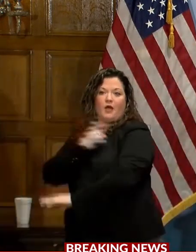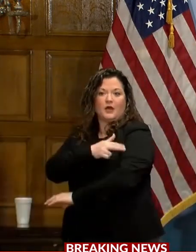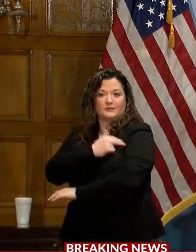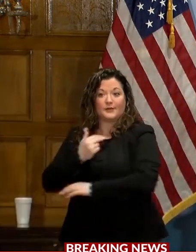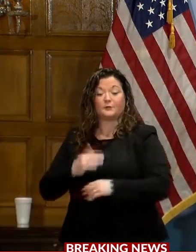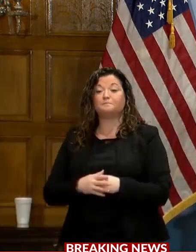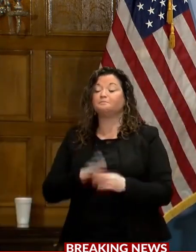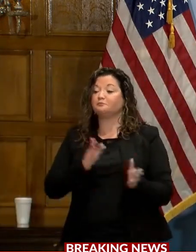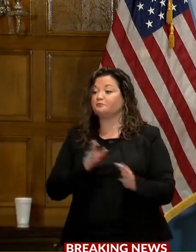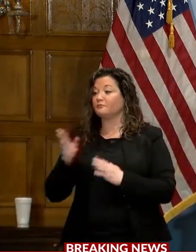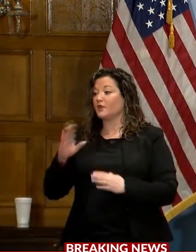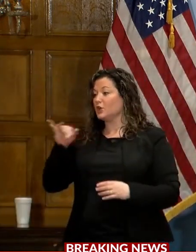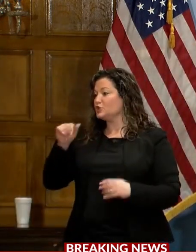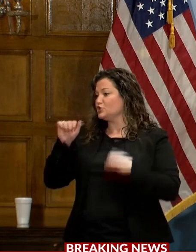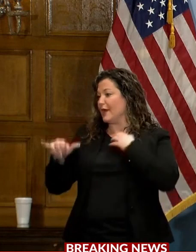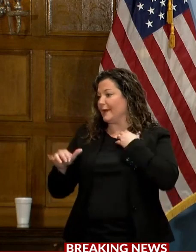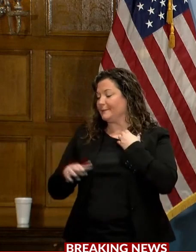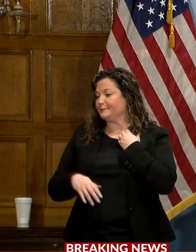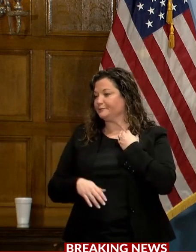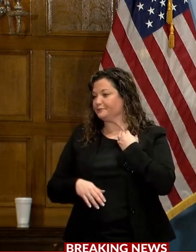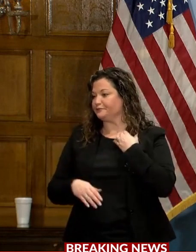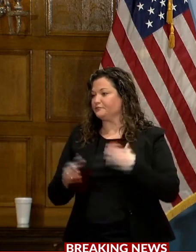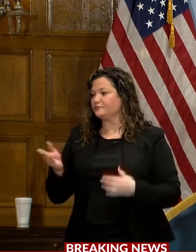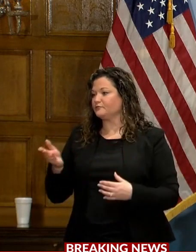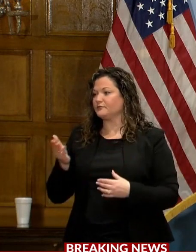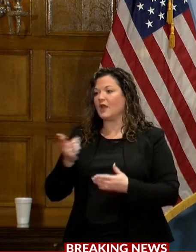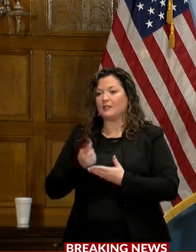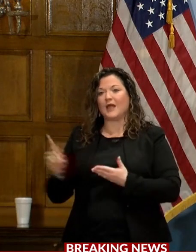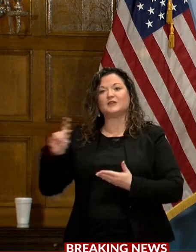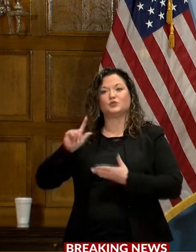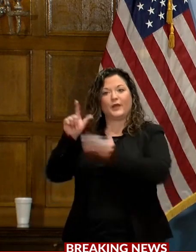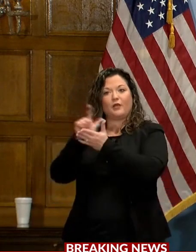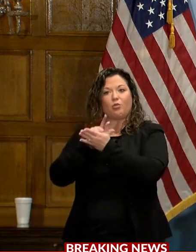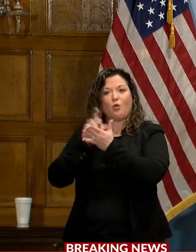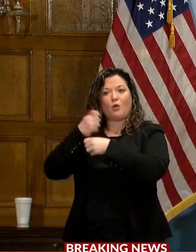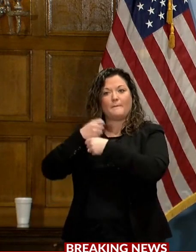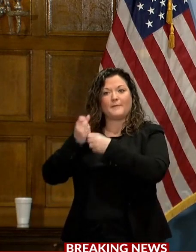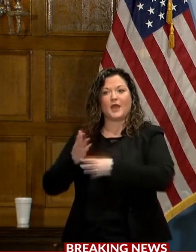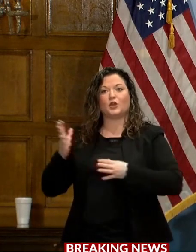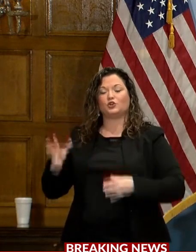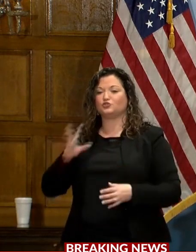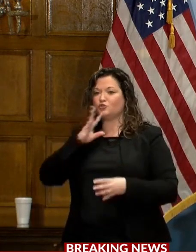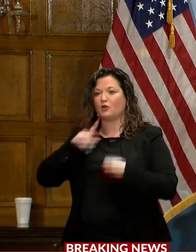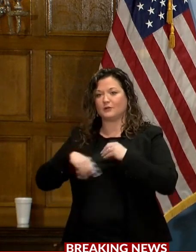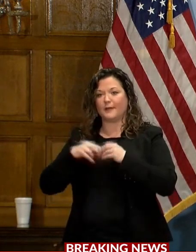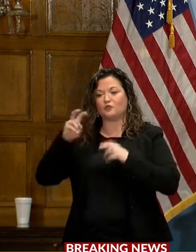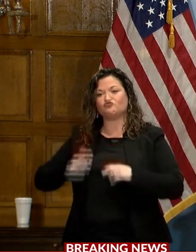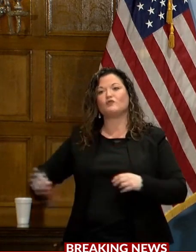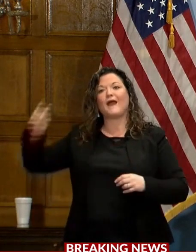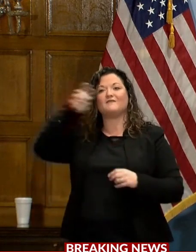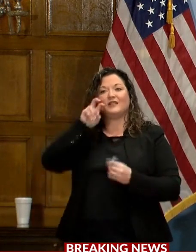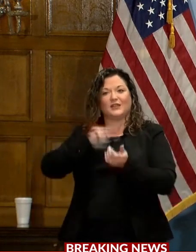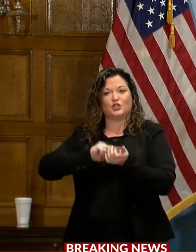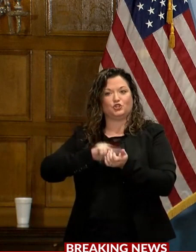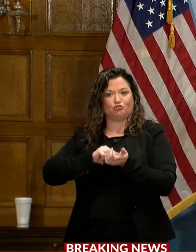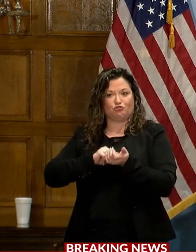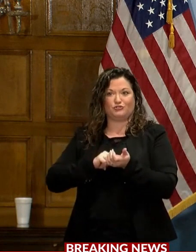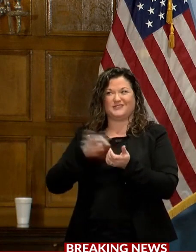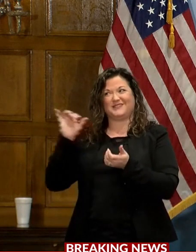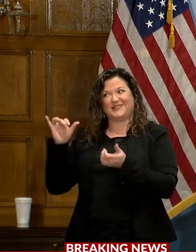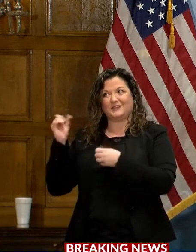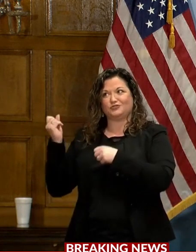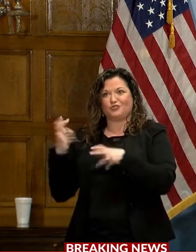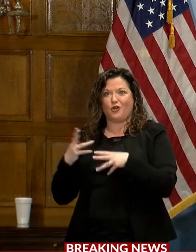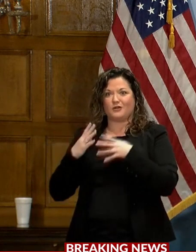Jay? I know lawmakers last week brought up the traveling nurse dynamic. I know it's kind of putting its own strain